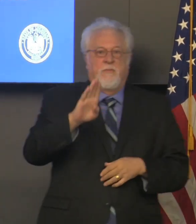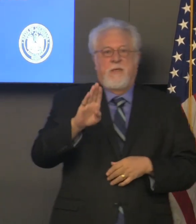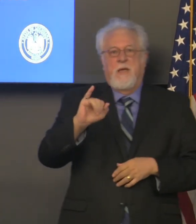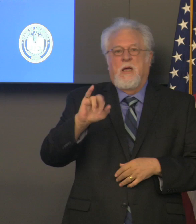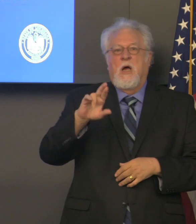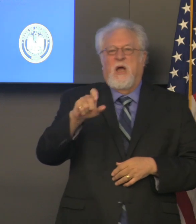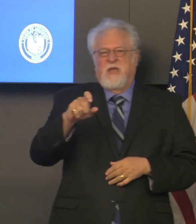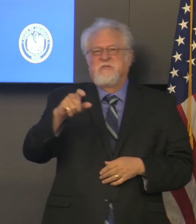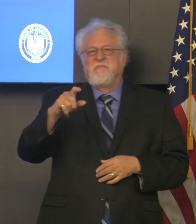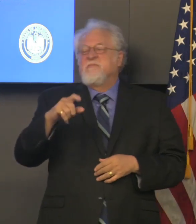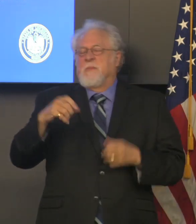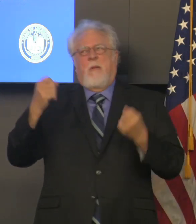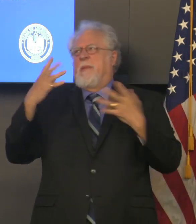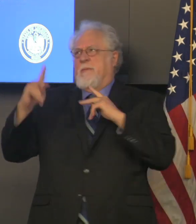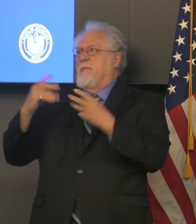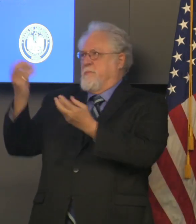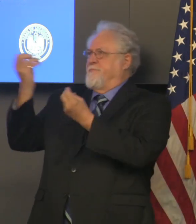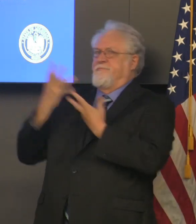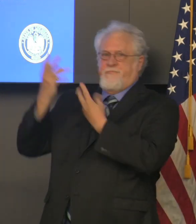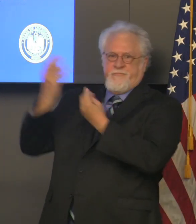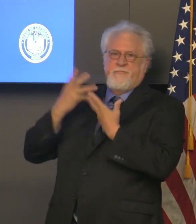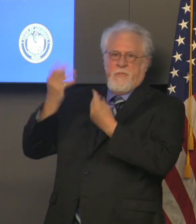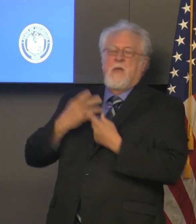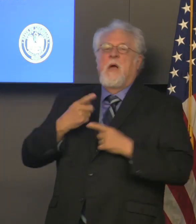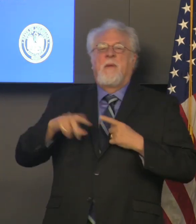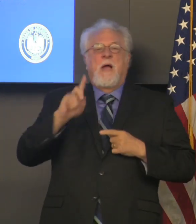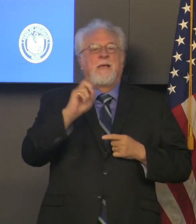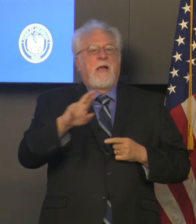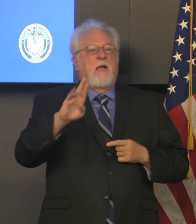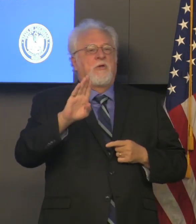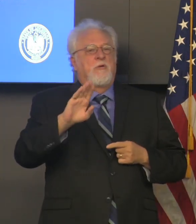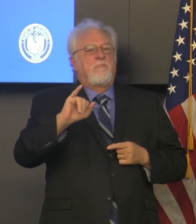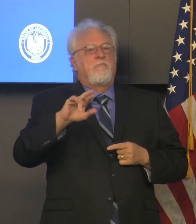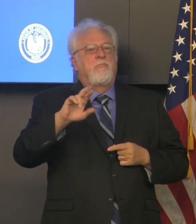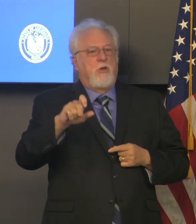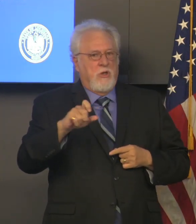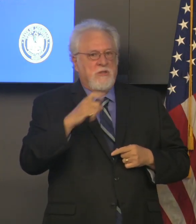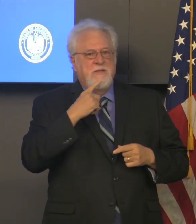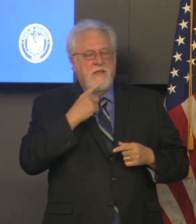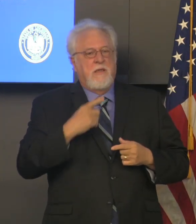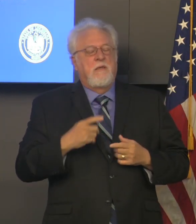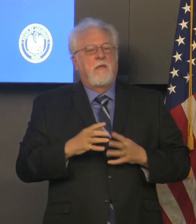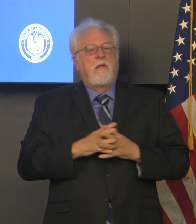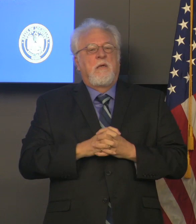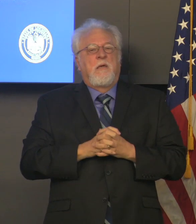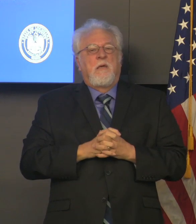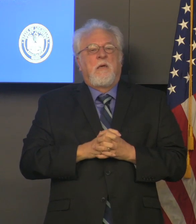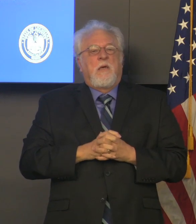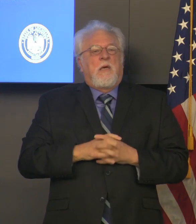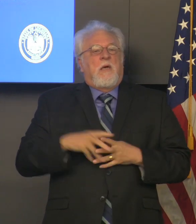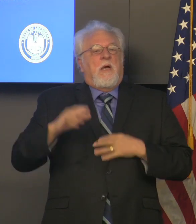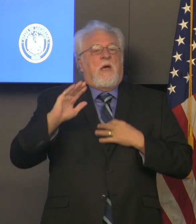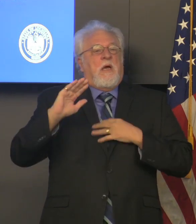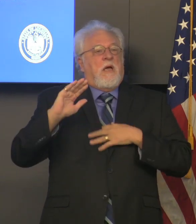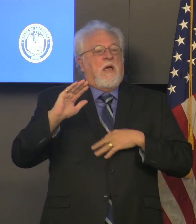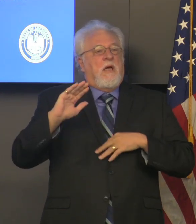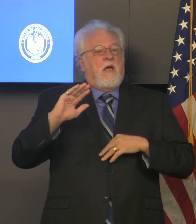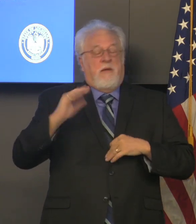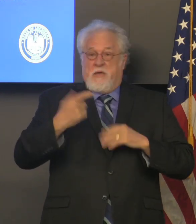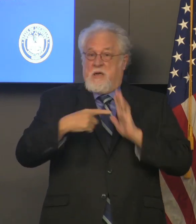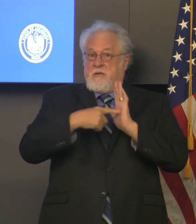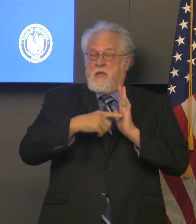course, many people presented information, but Dr. Birx again said that what appeared initially to just be